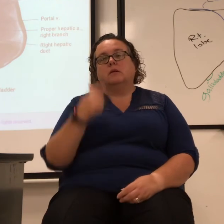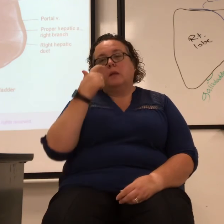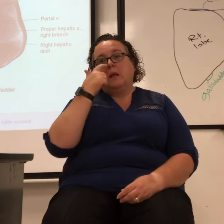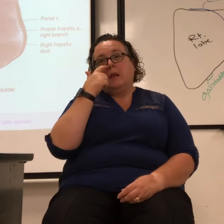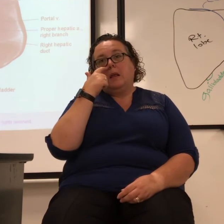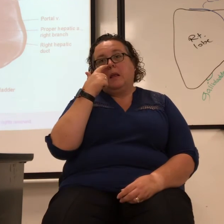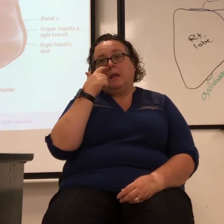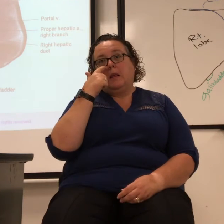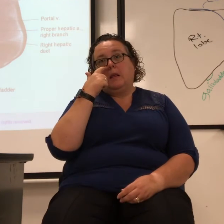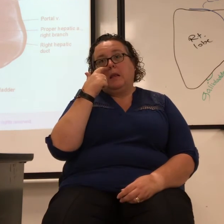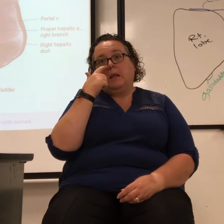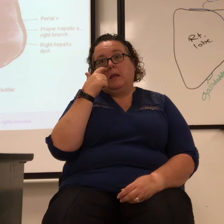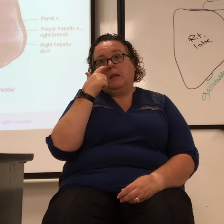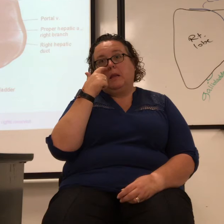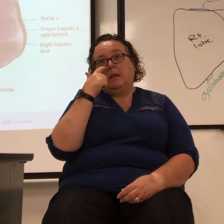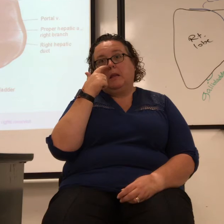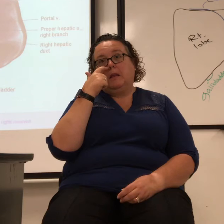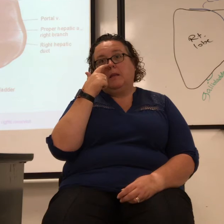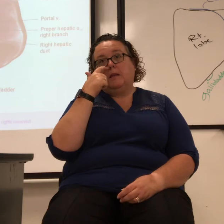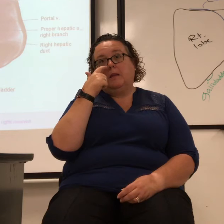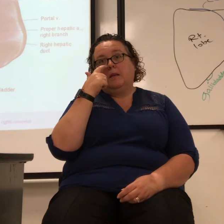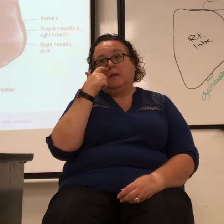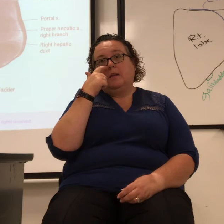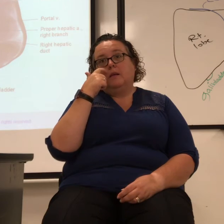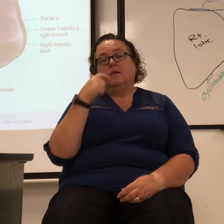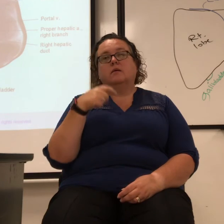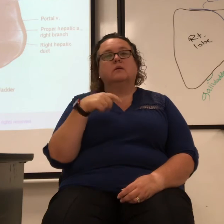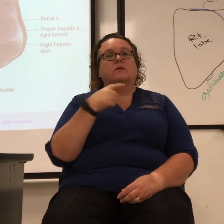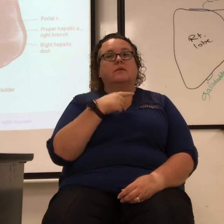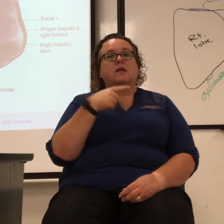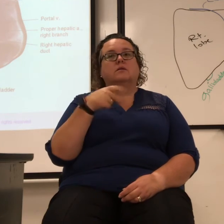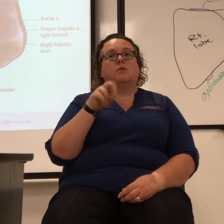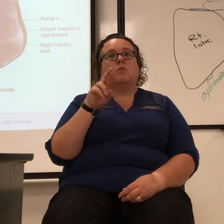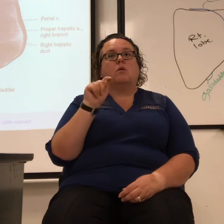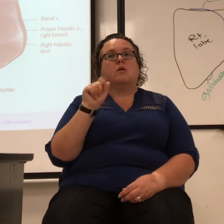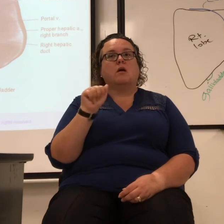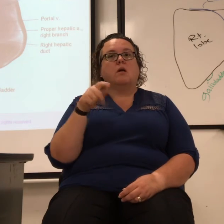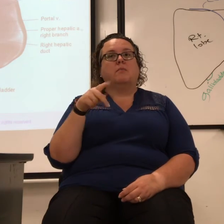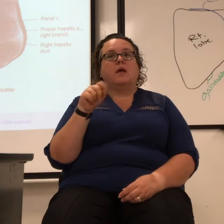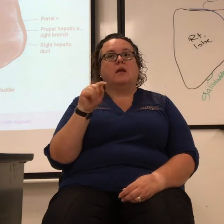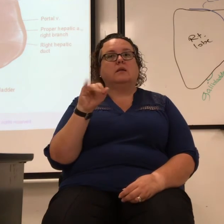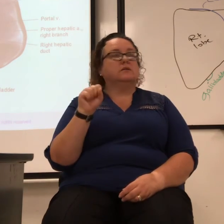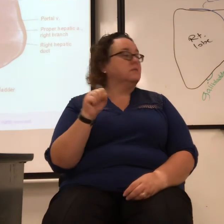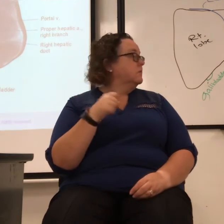like that. That's the porta hepatis.